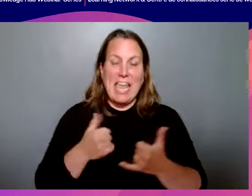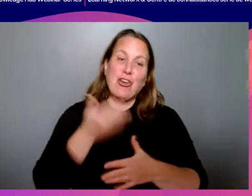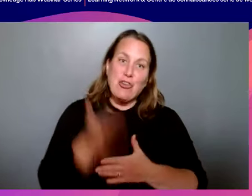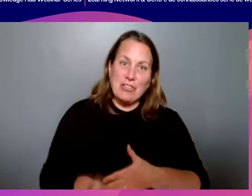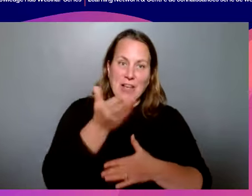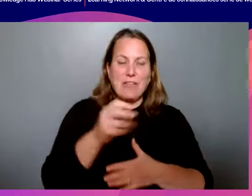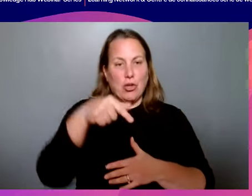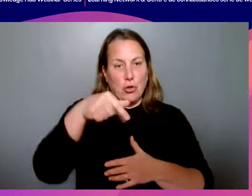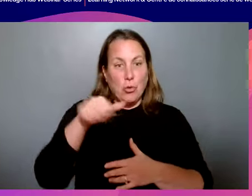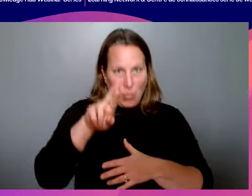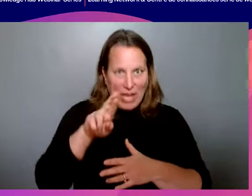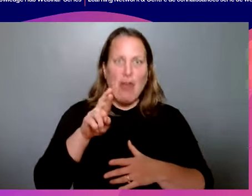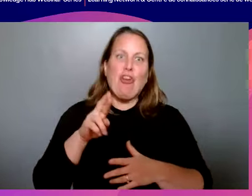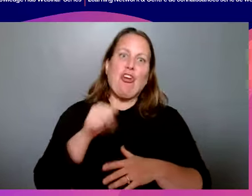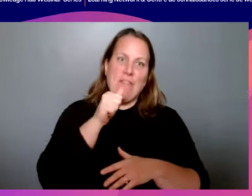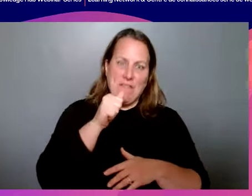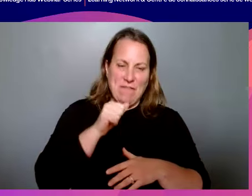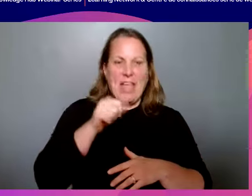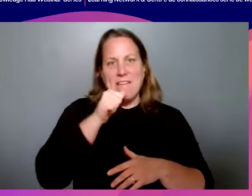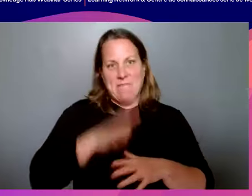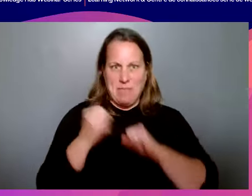activist, and academic dedicated to